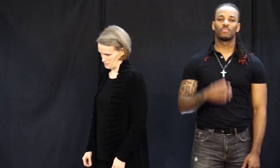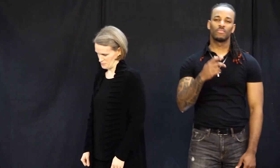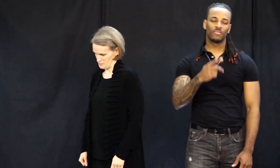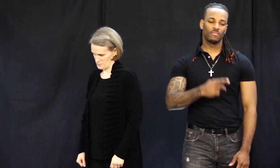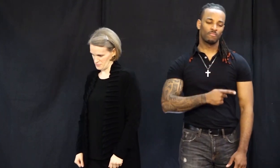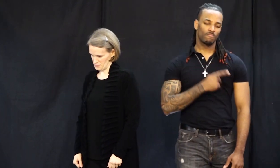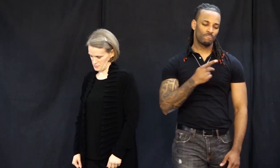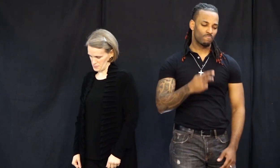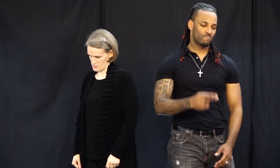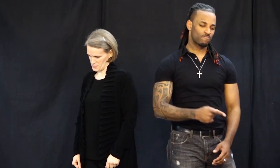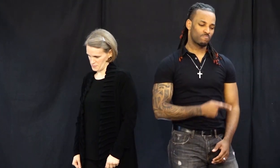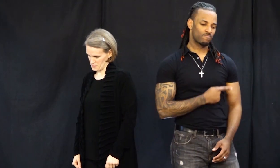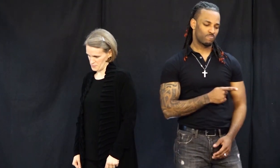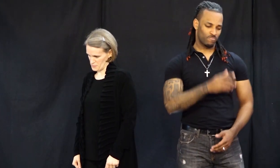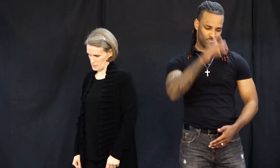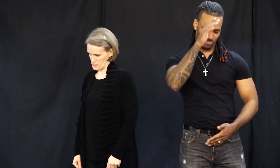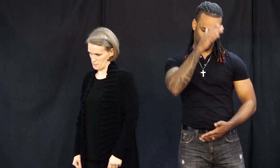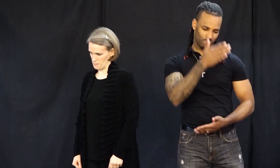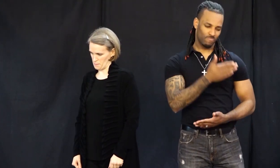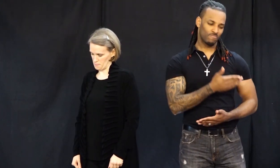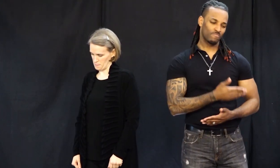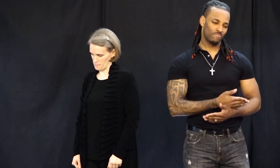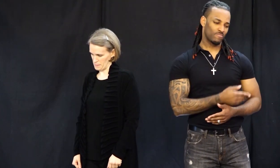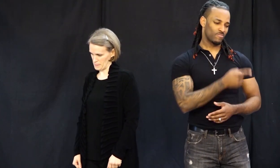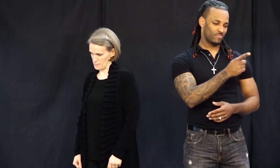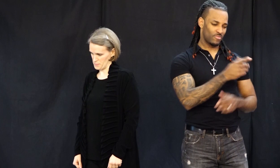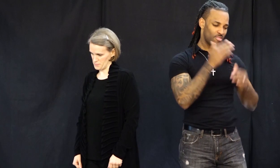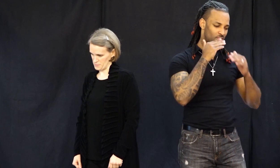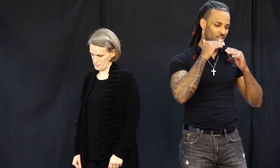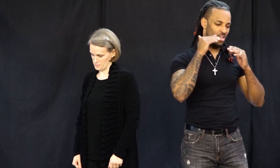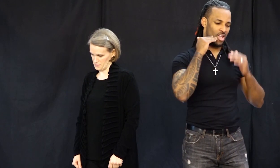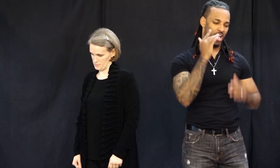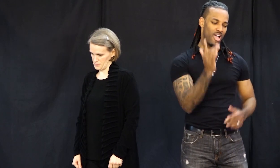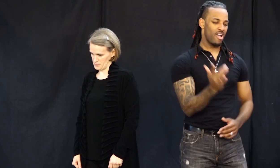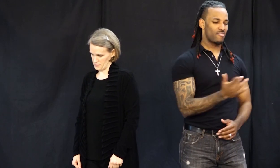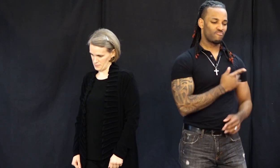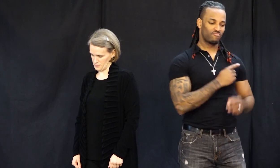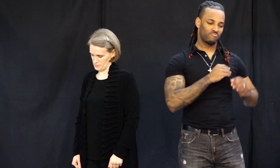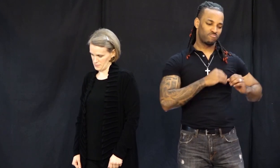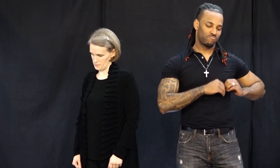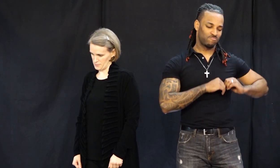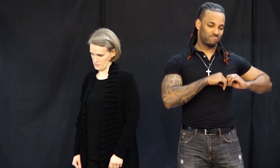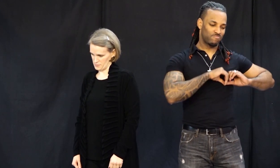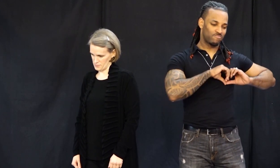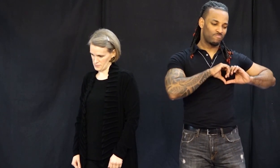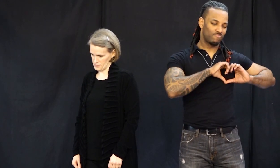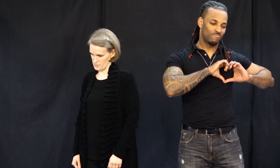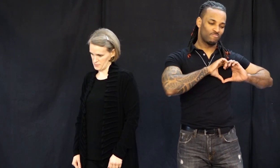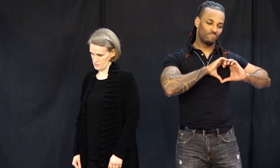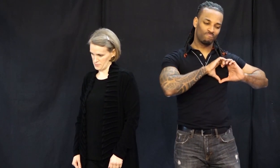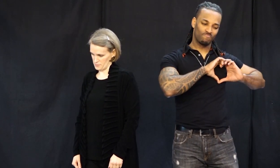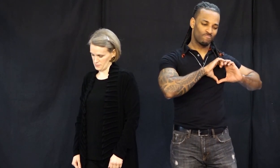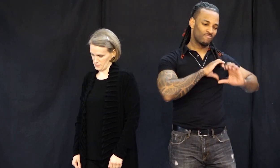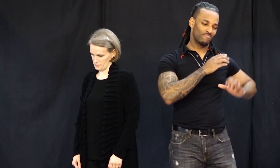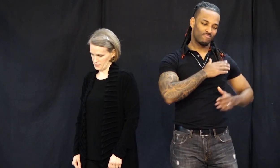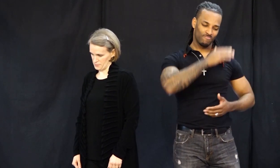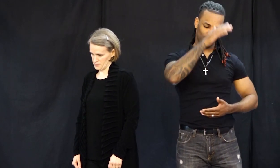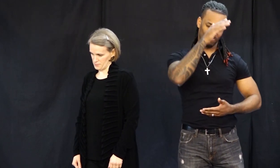Oh, Philip, when you smile, I am undone. My son, look at my